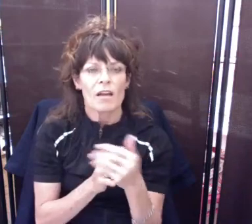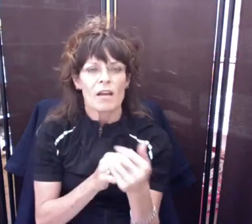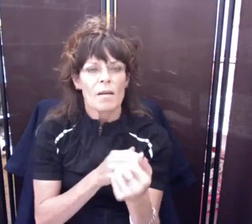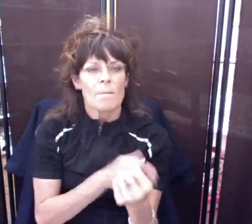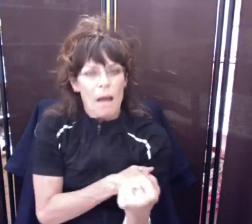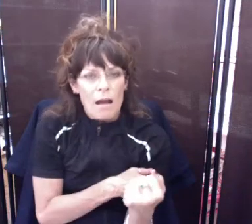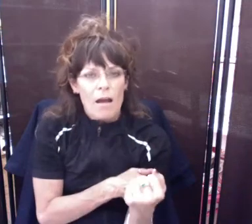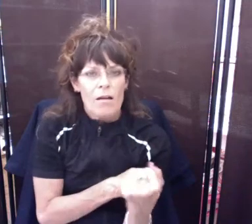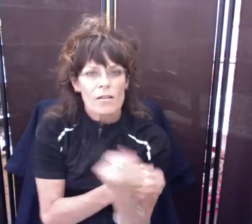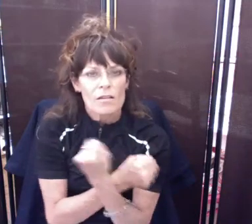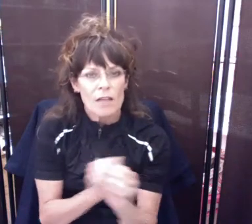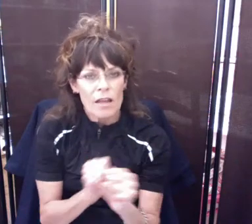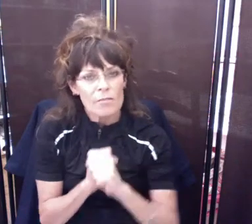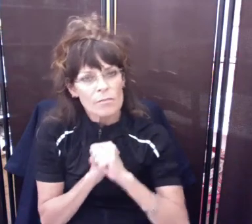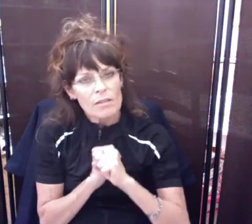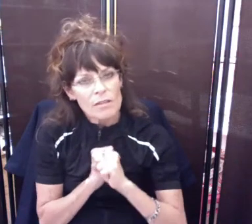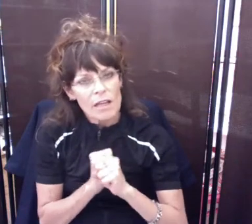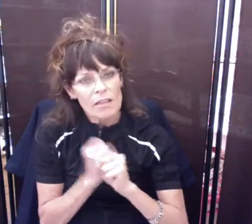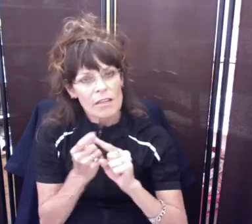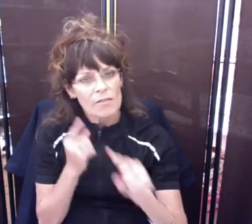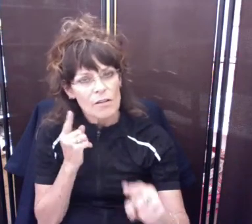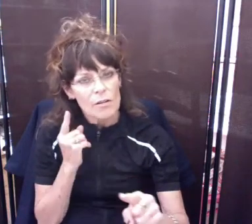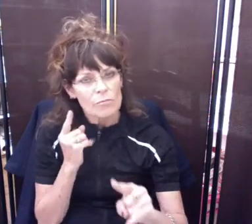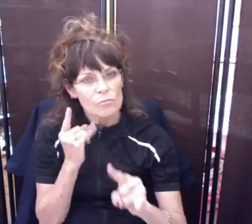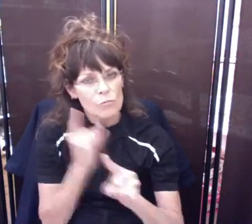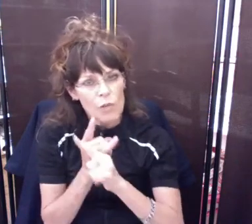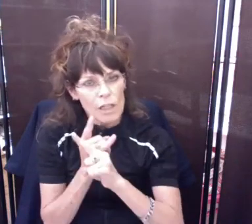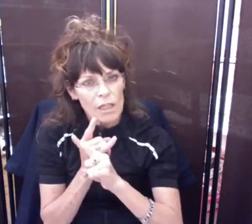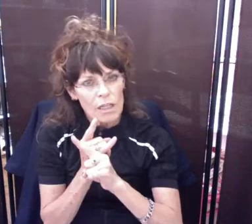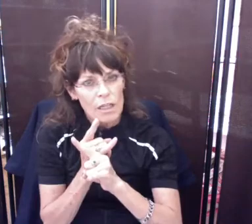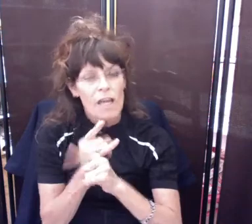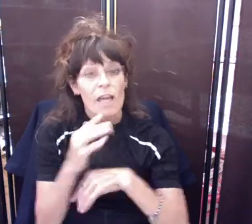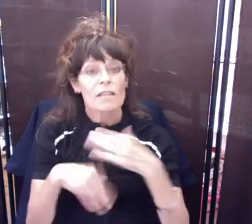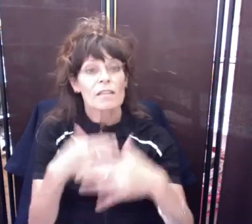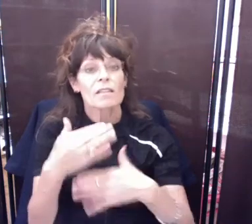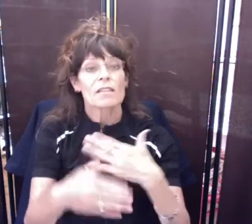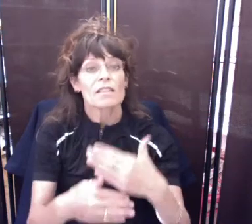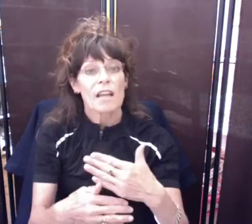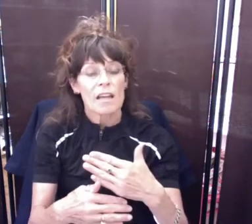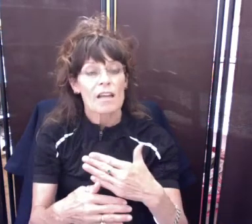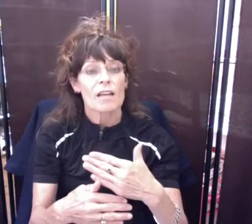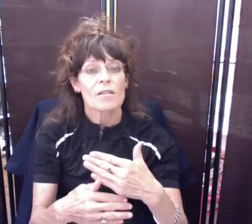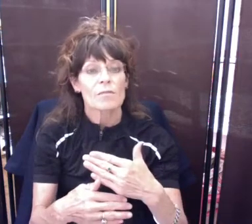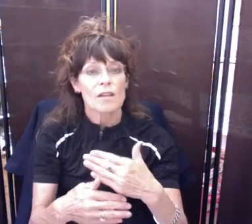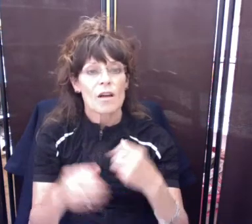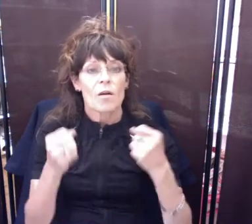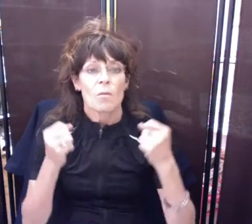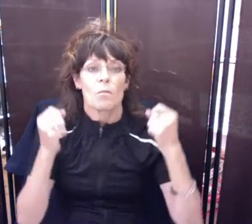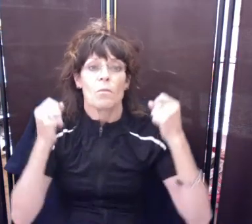and protected from the next drink or the next drug. And these steps bring about an awakening. They brought about an